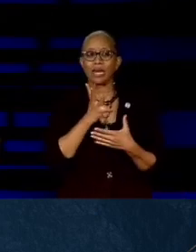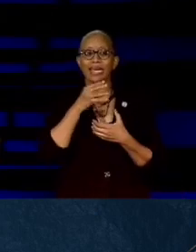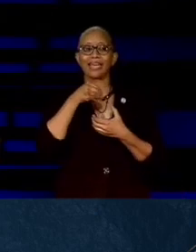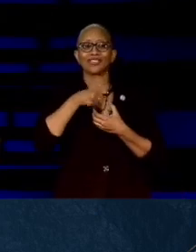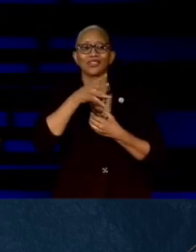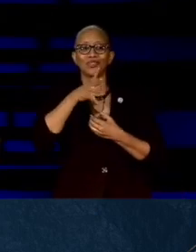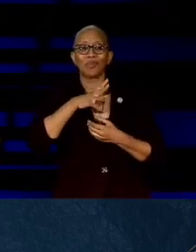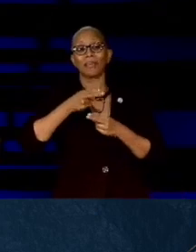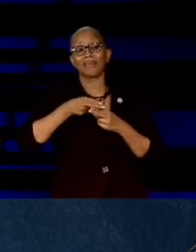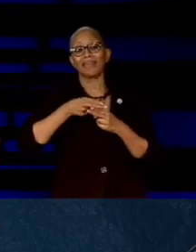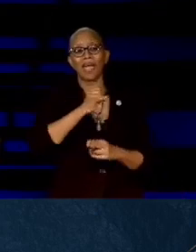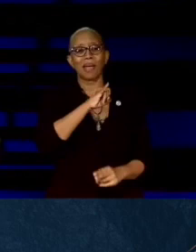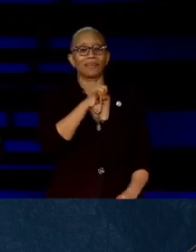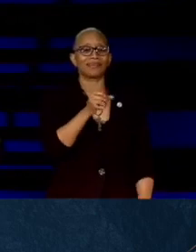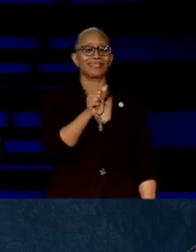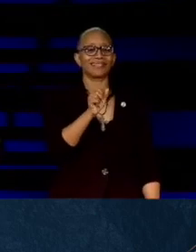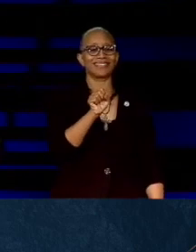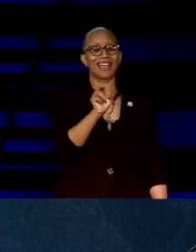lady named Jasmine.